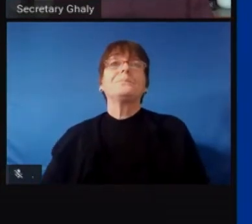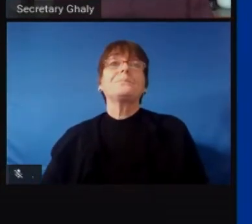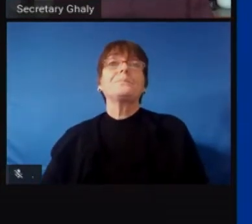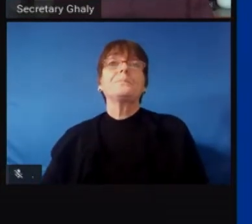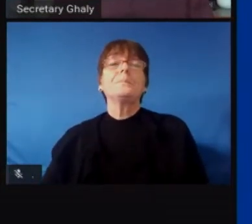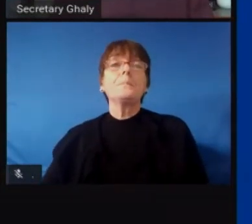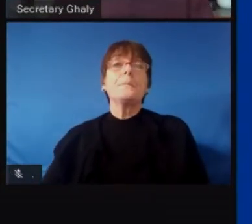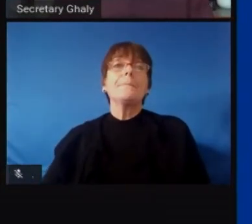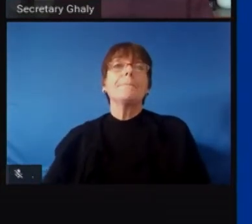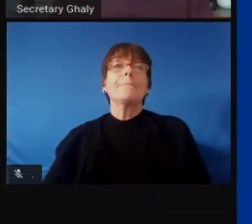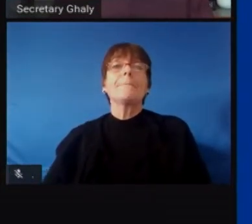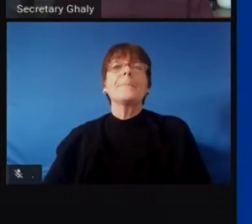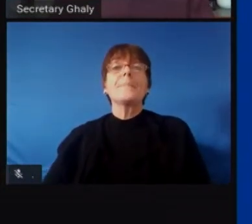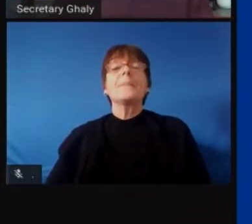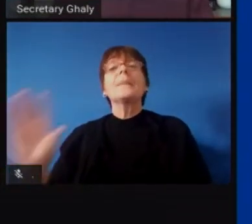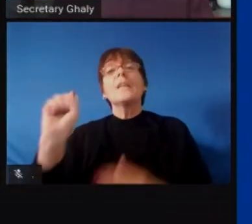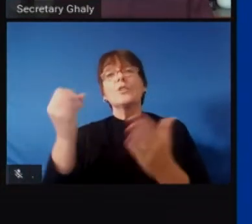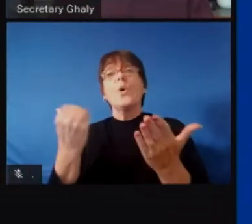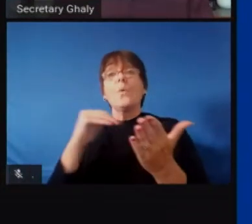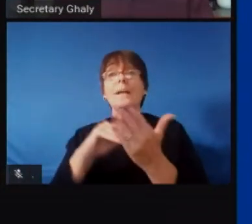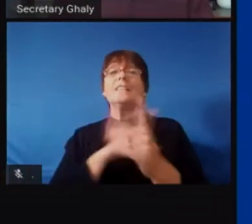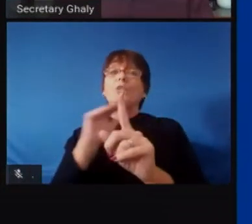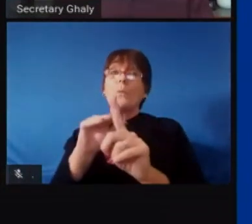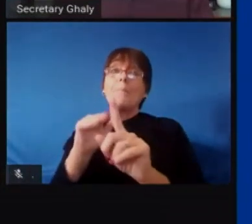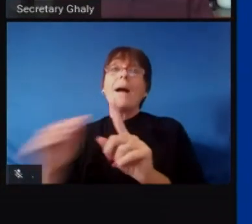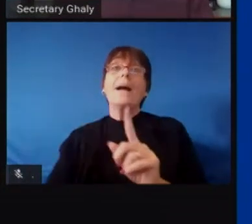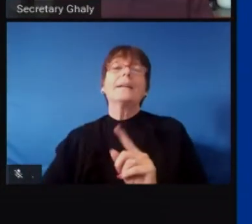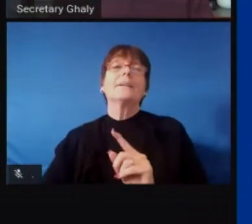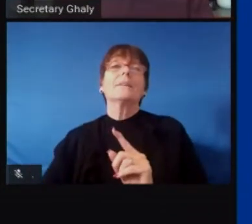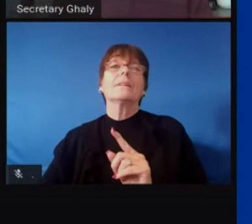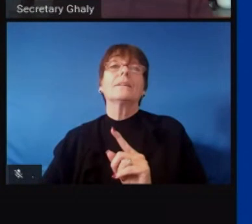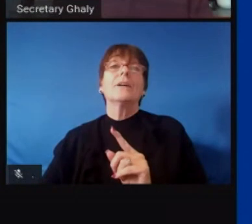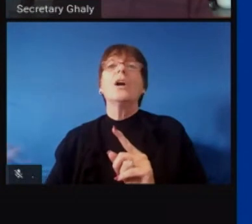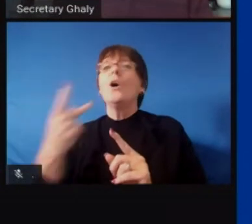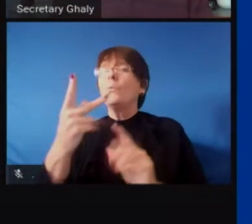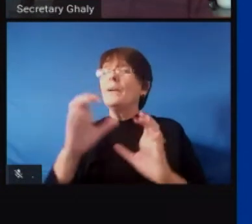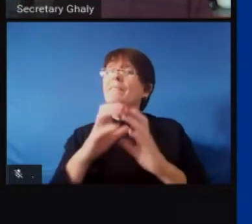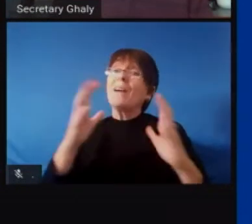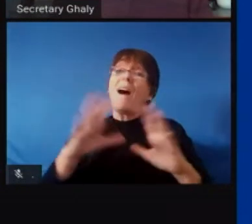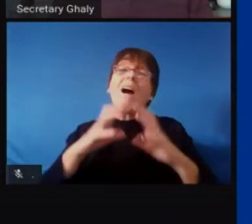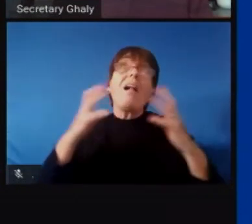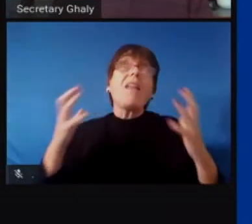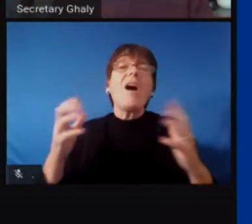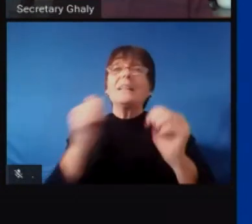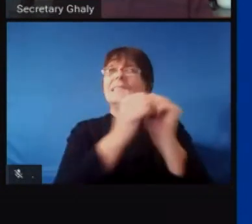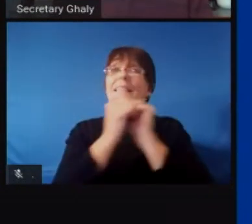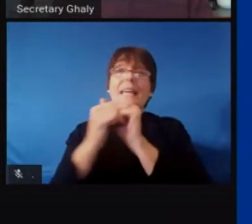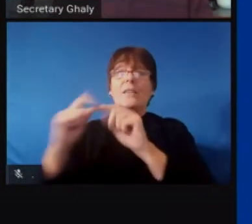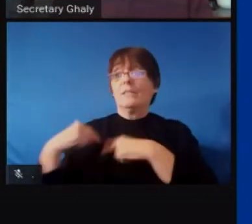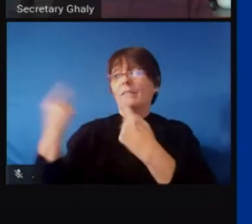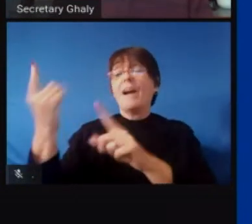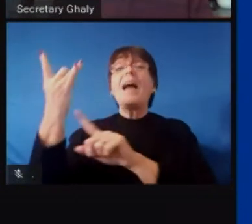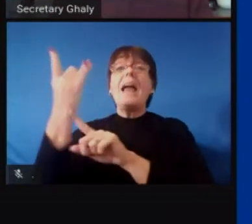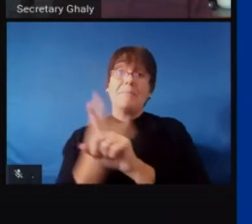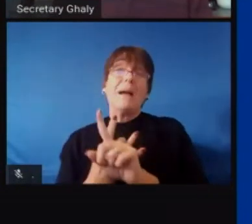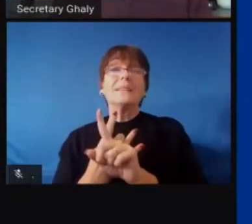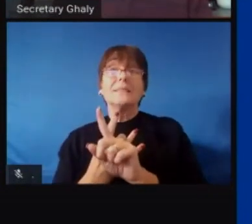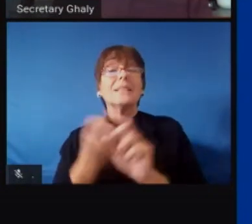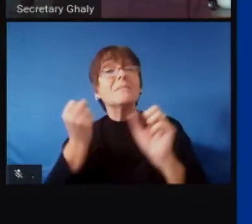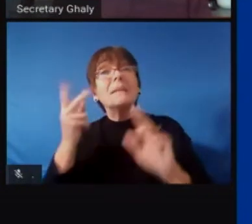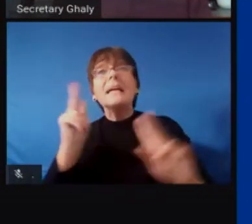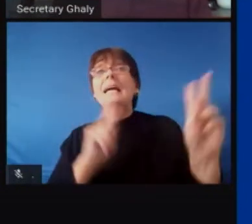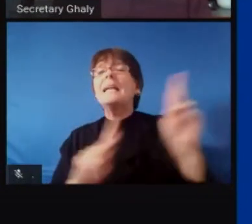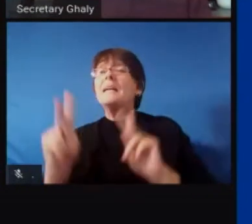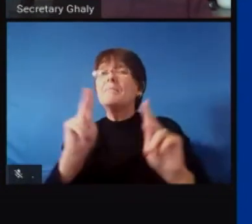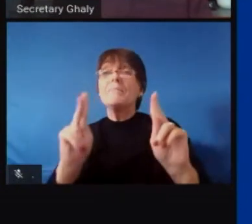So again, this is a reminder we have done a lot together over the last 8 months. Many individuals